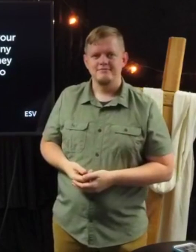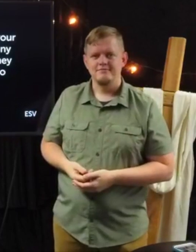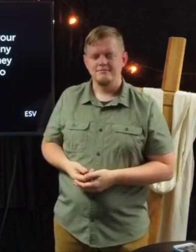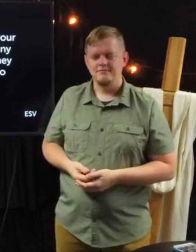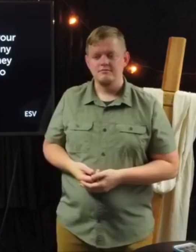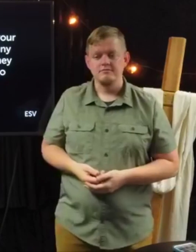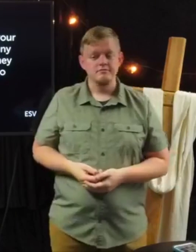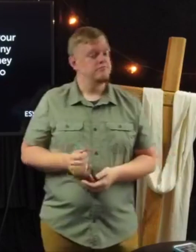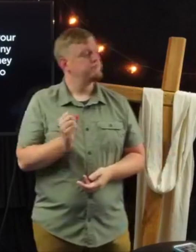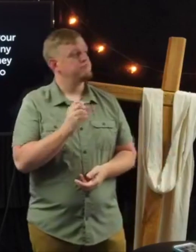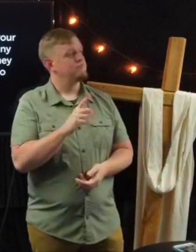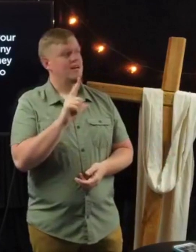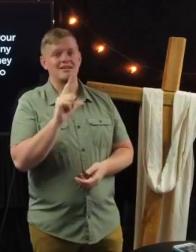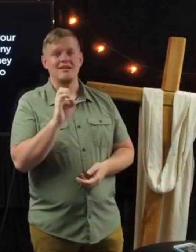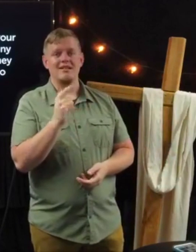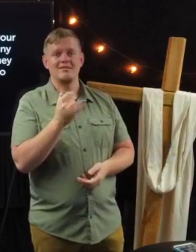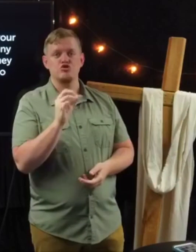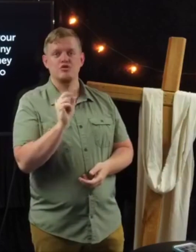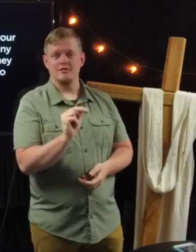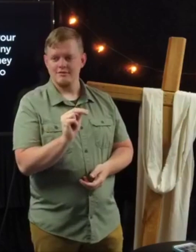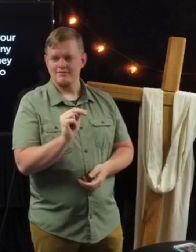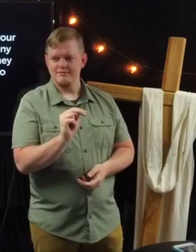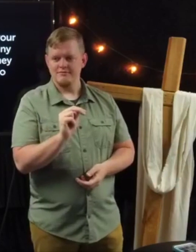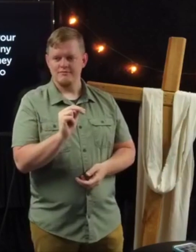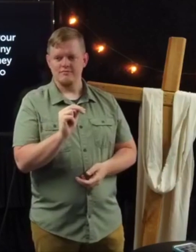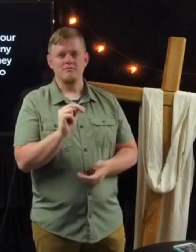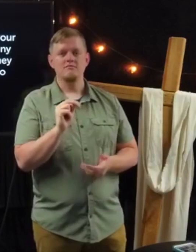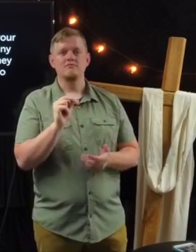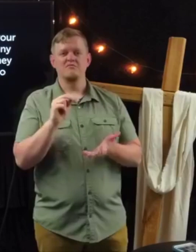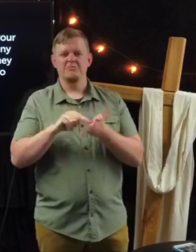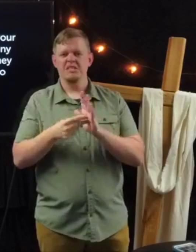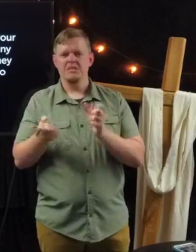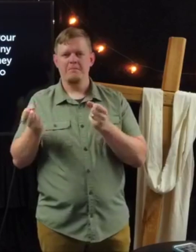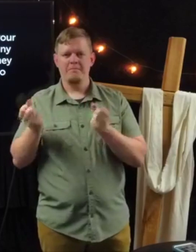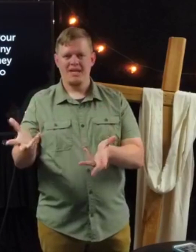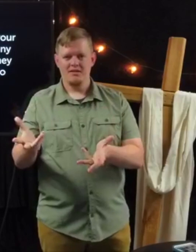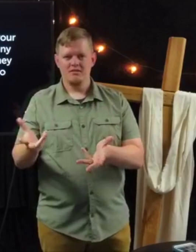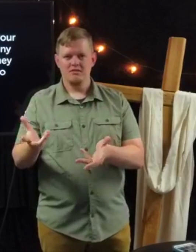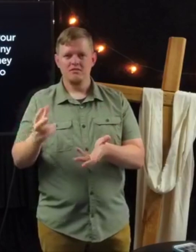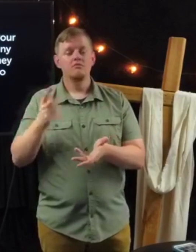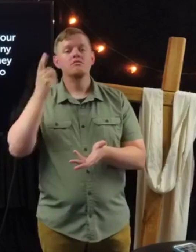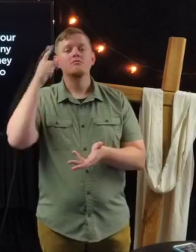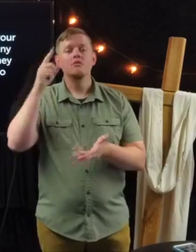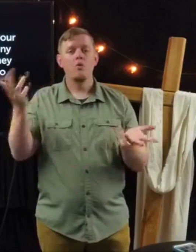And then Jesus asked him, what is your name? And he said, Legion, which means many.